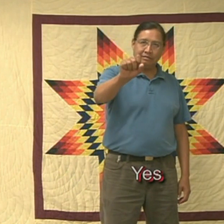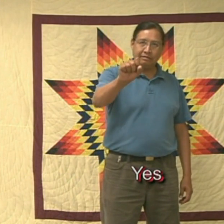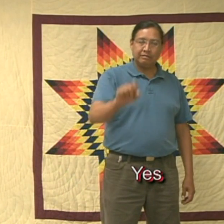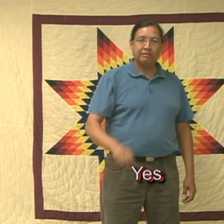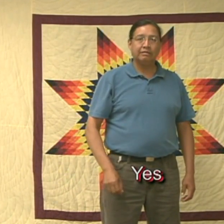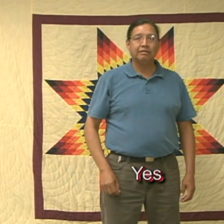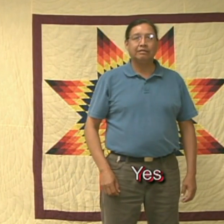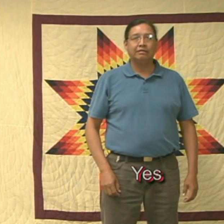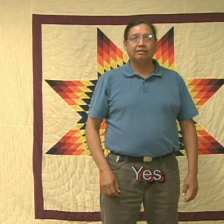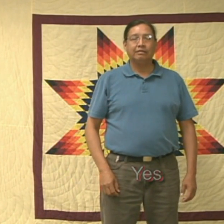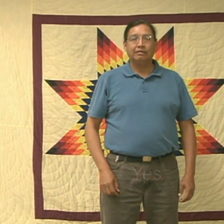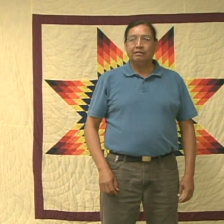Ha.